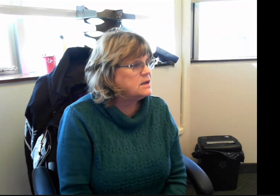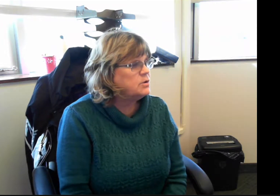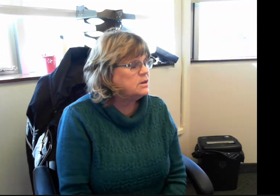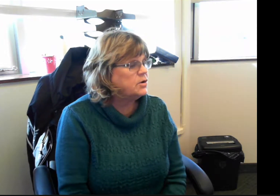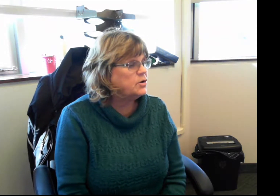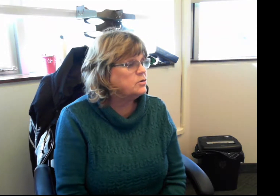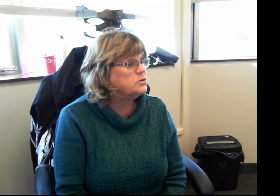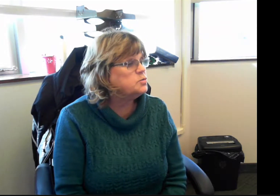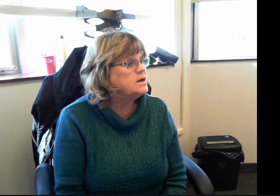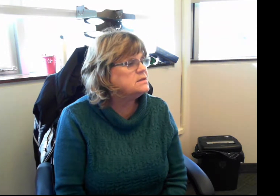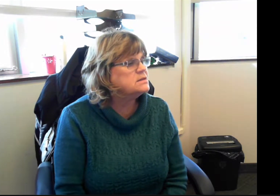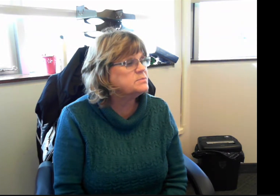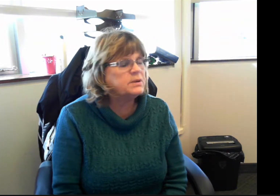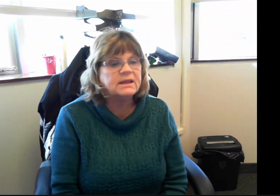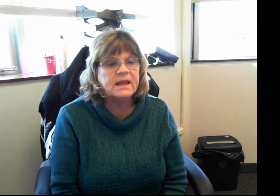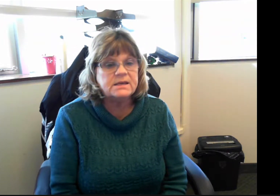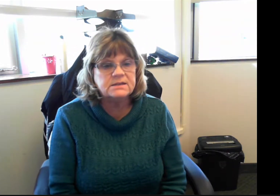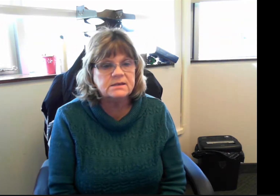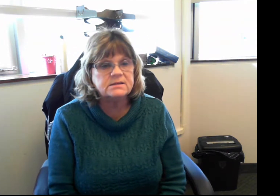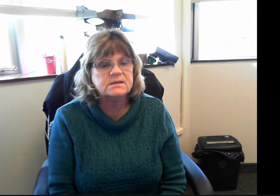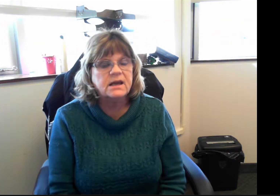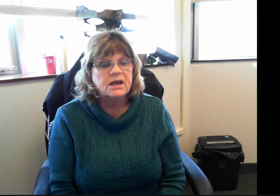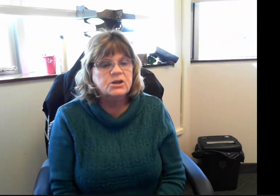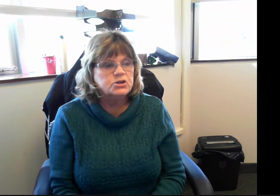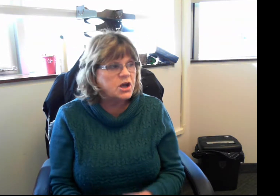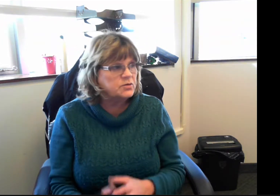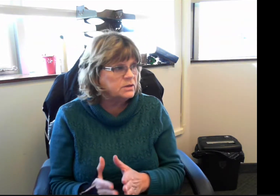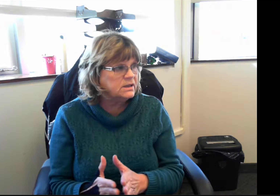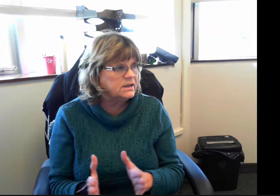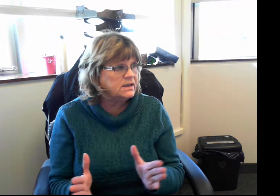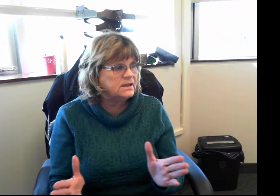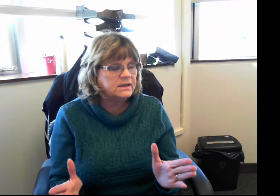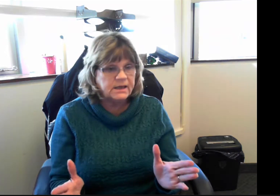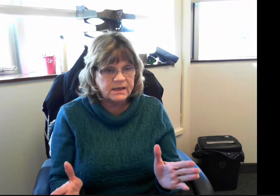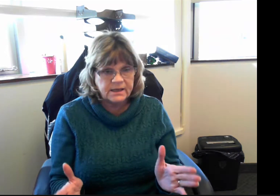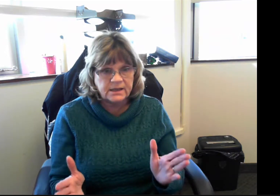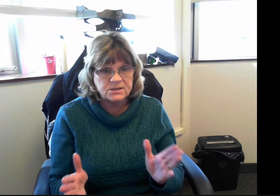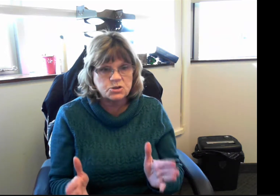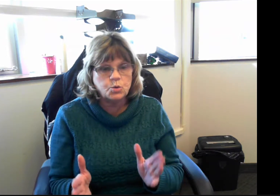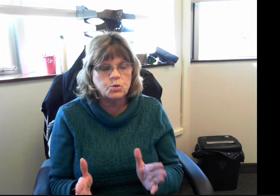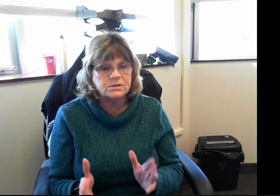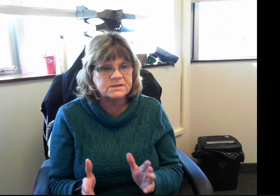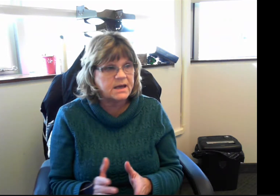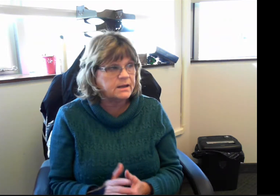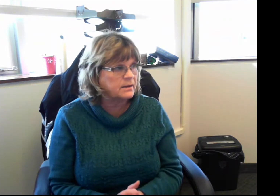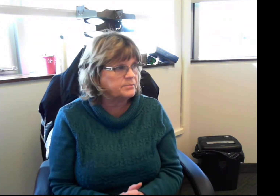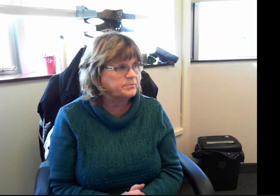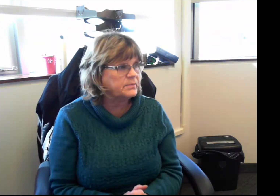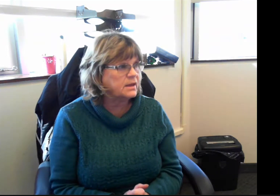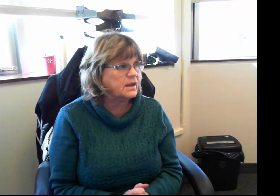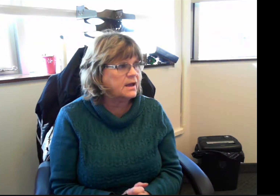we learned was places, generally in a school setting.